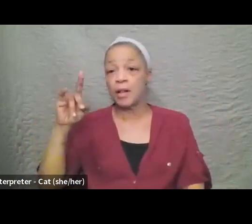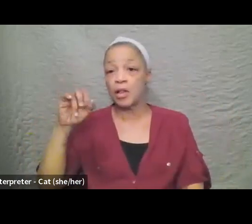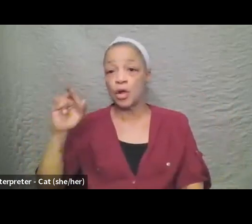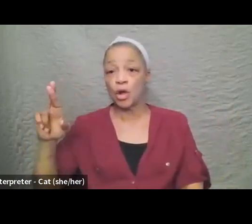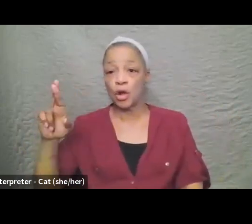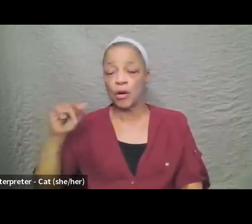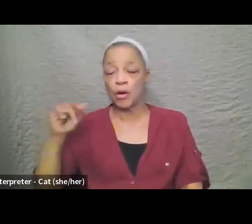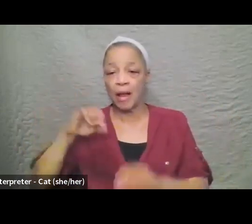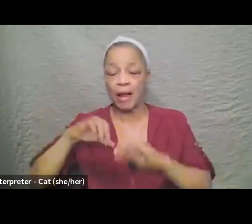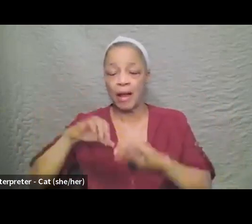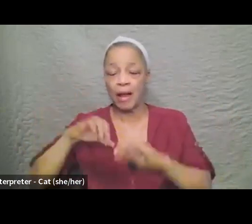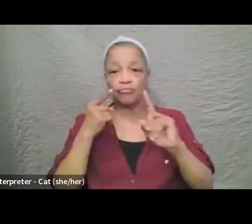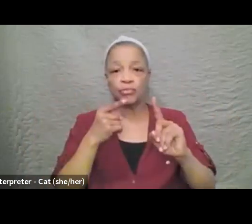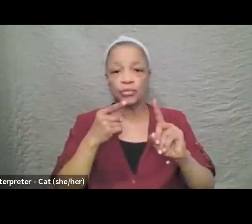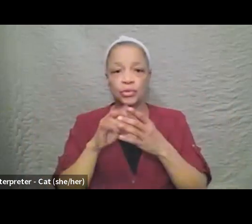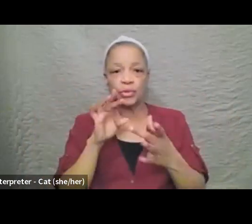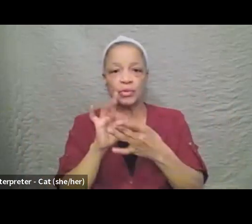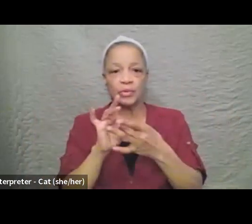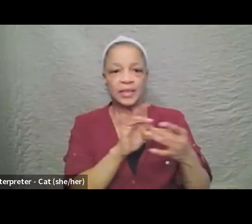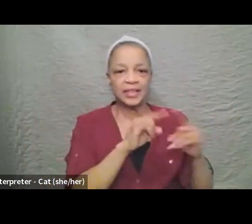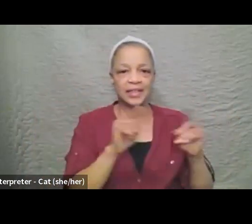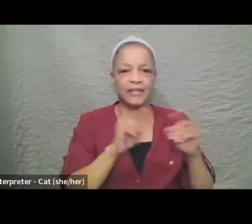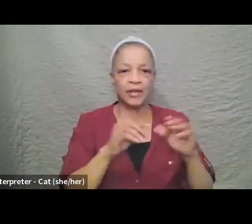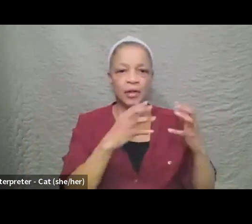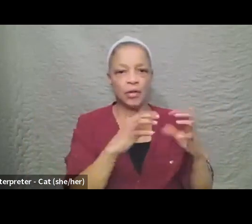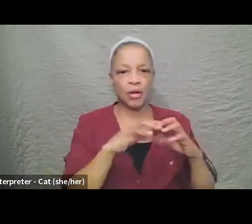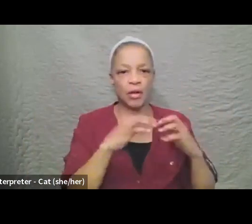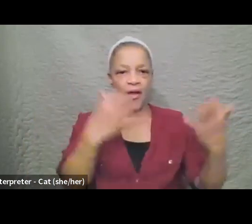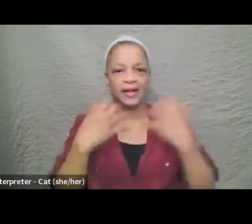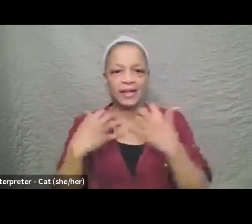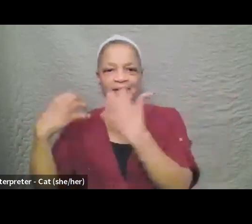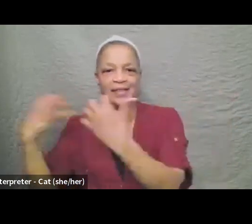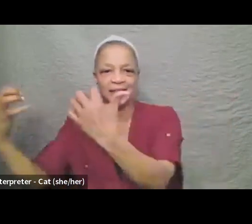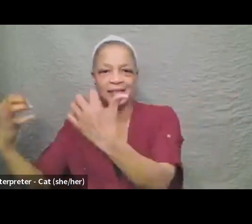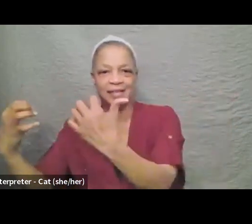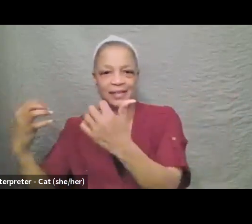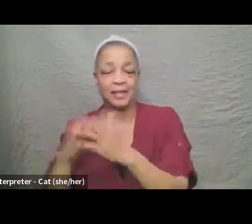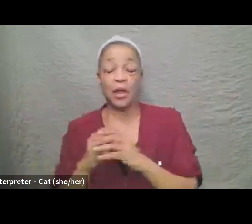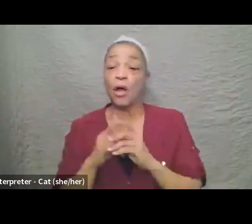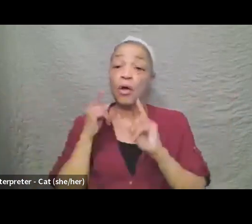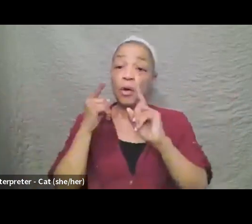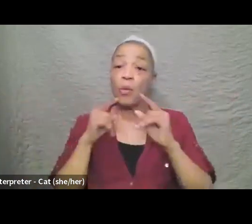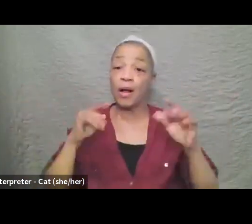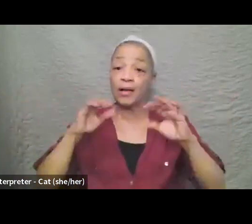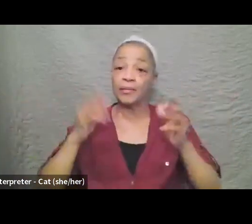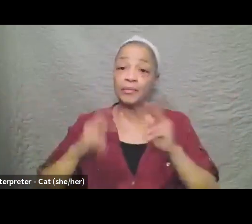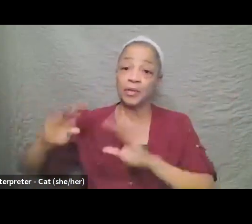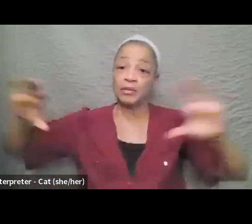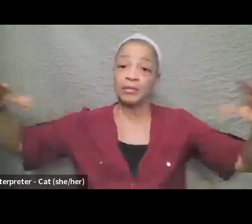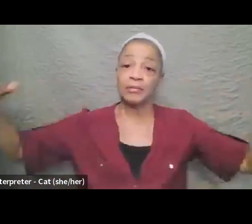to reach different focal audiences. We aim to bring folks together using a